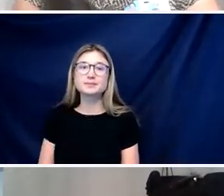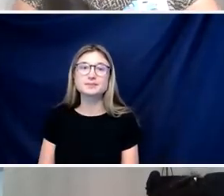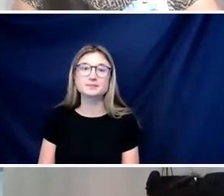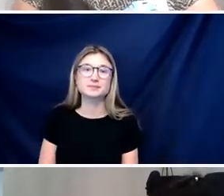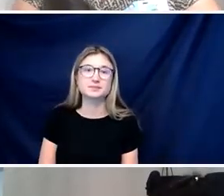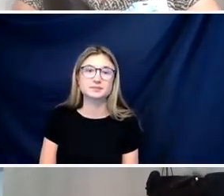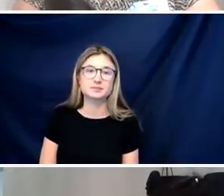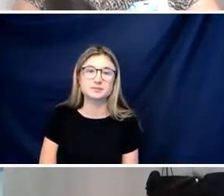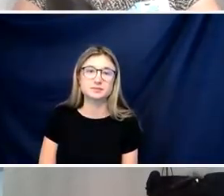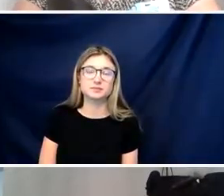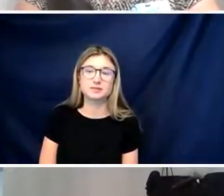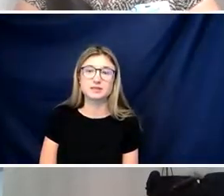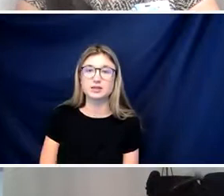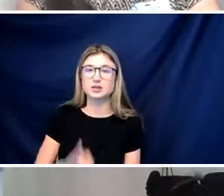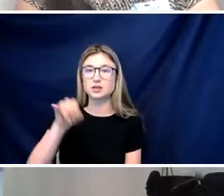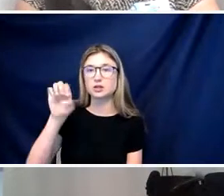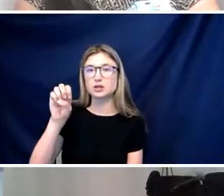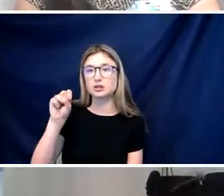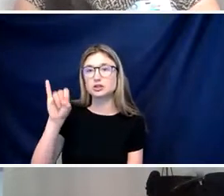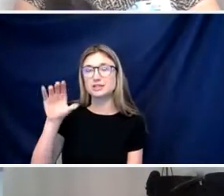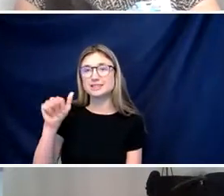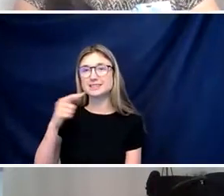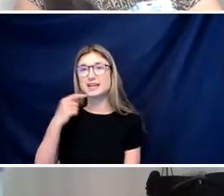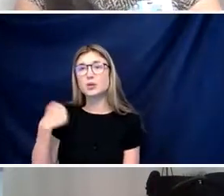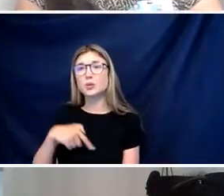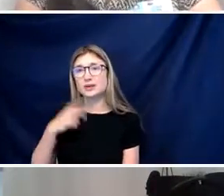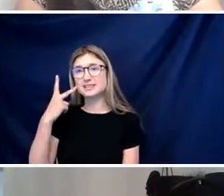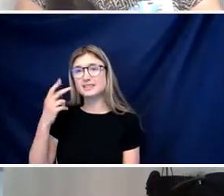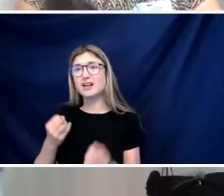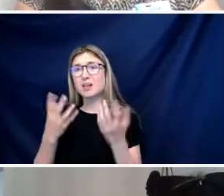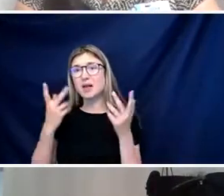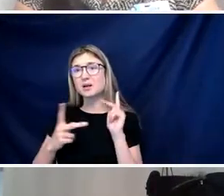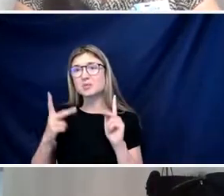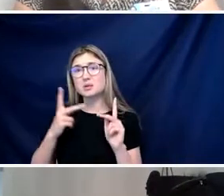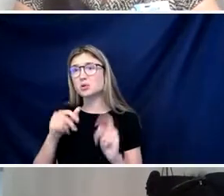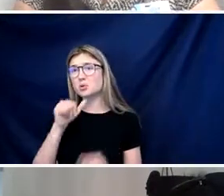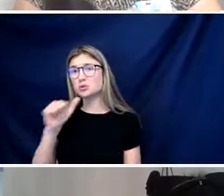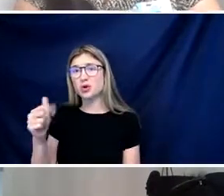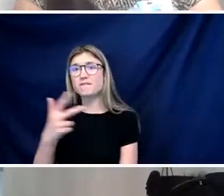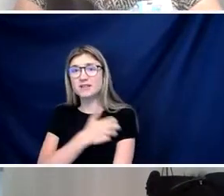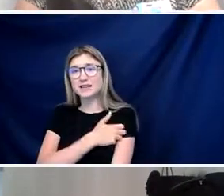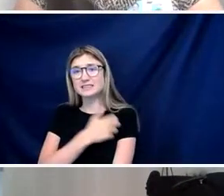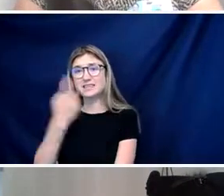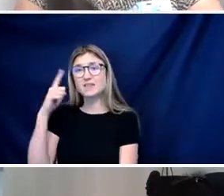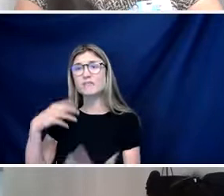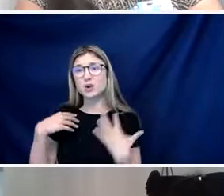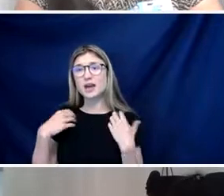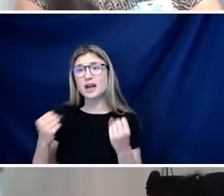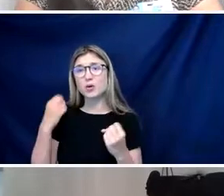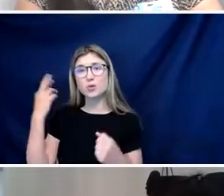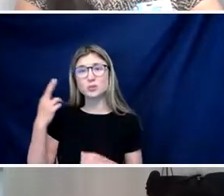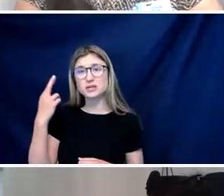Because we see a lot of those who don't vaccinate for good reasons, for health reasons, can't